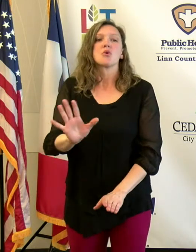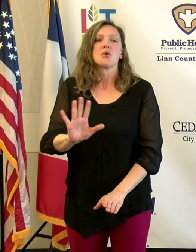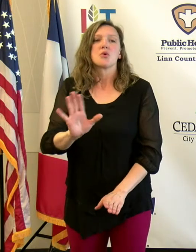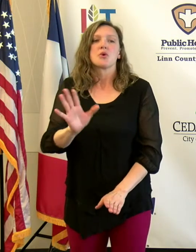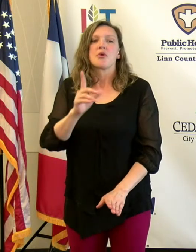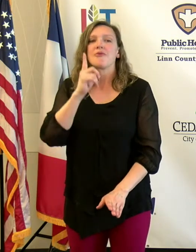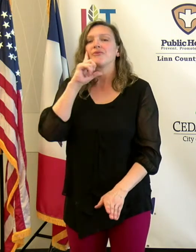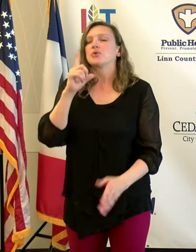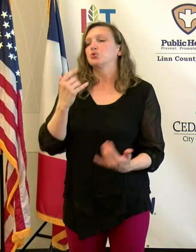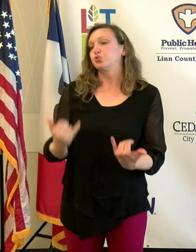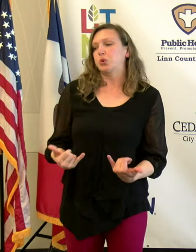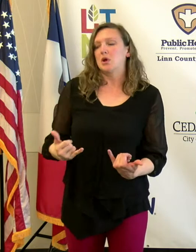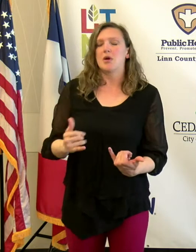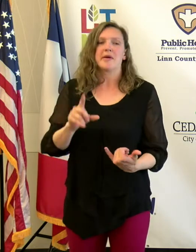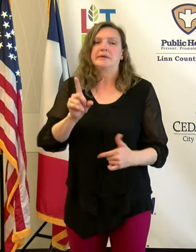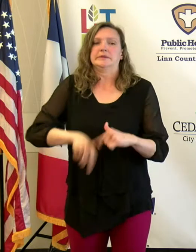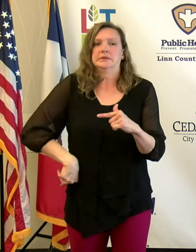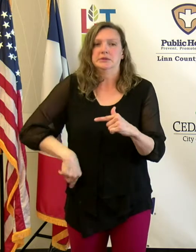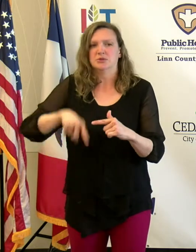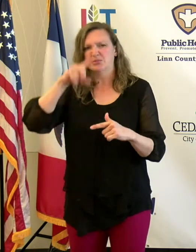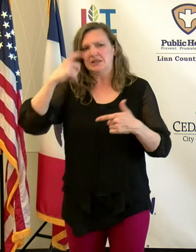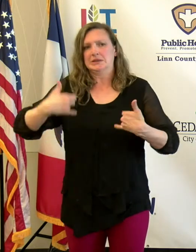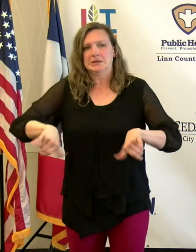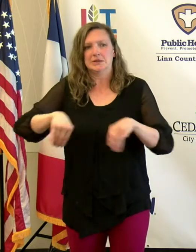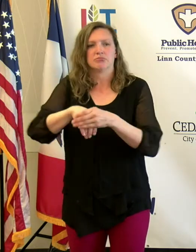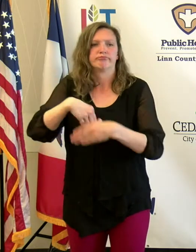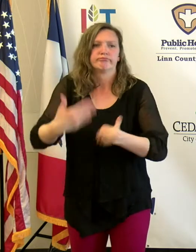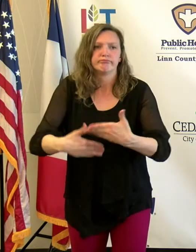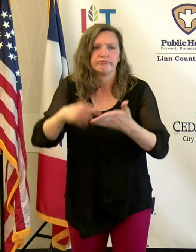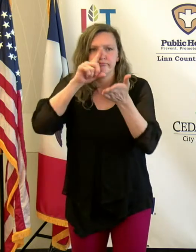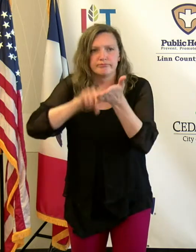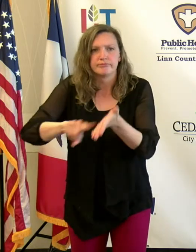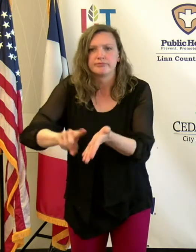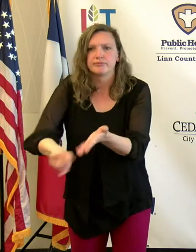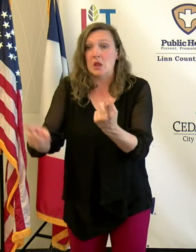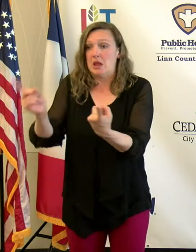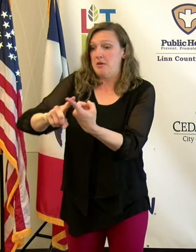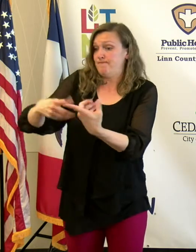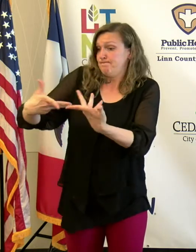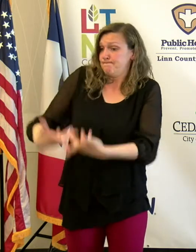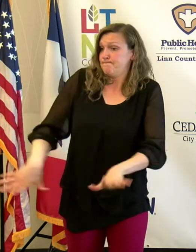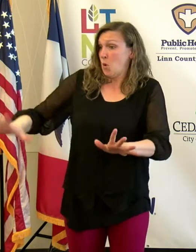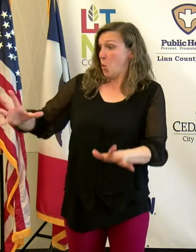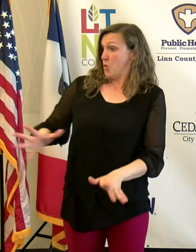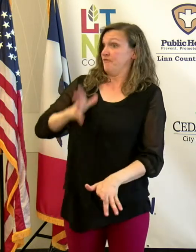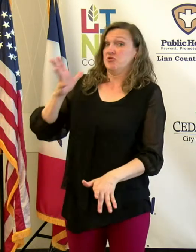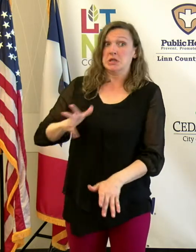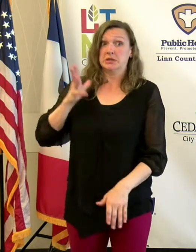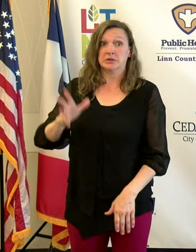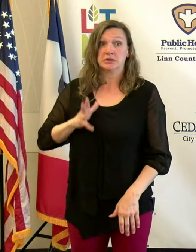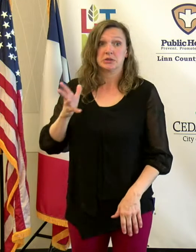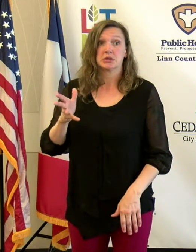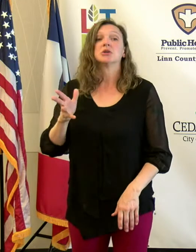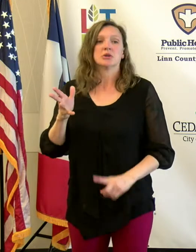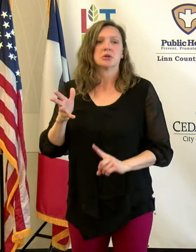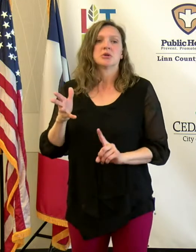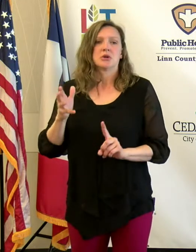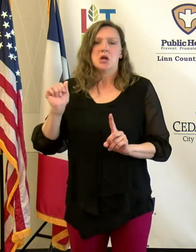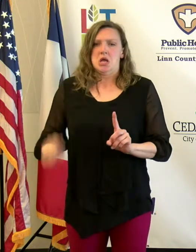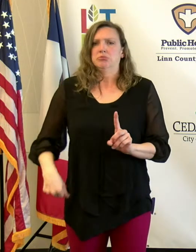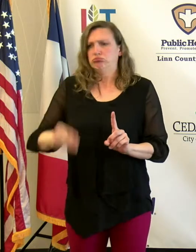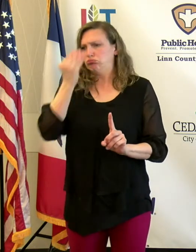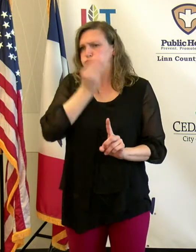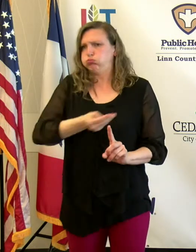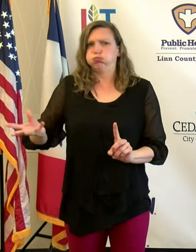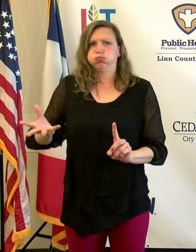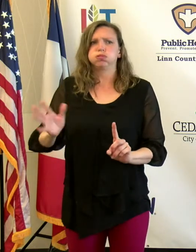those facilities, and until we actually declared an outbreak, we would not be naming that facility, as that would put undue stress on that facility as they're trying to take care